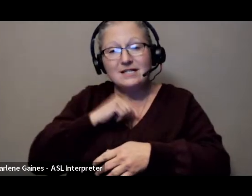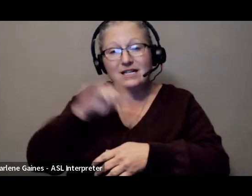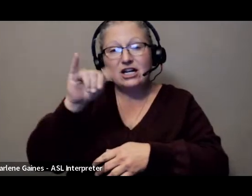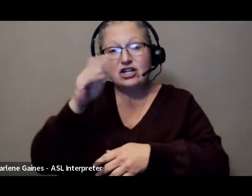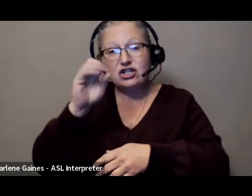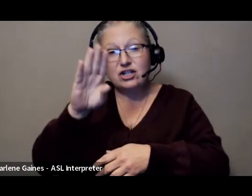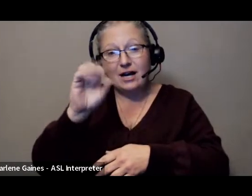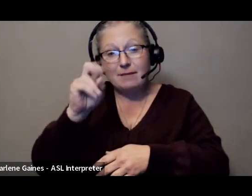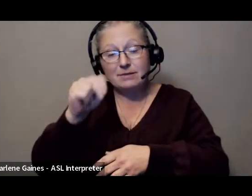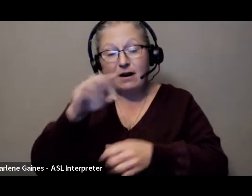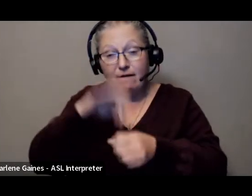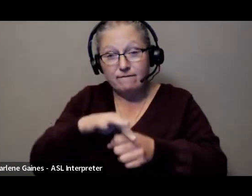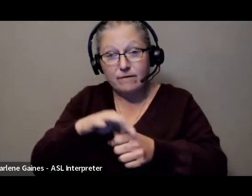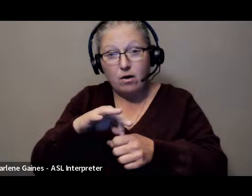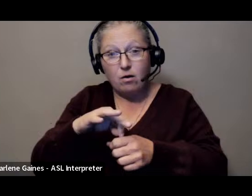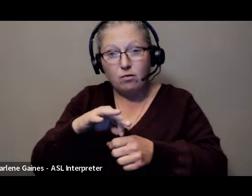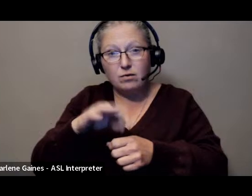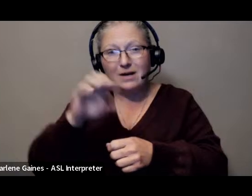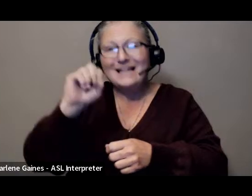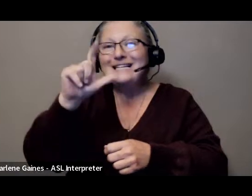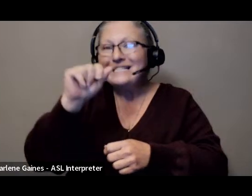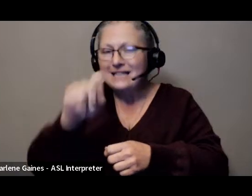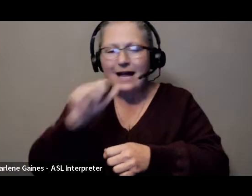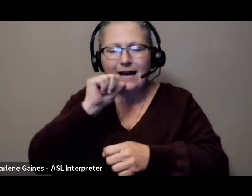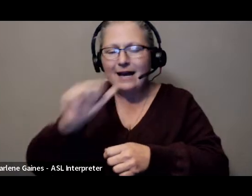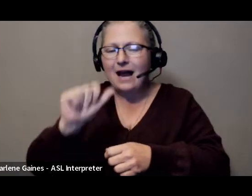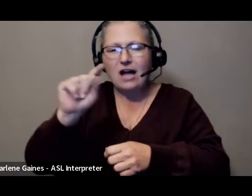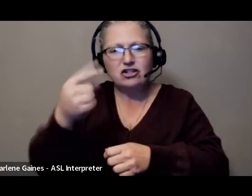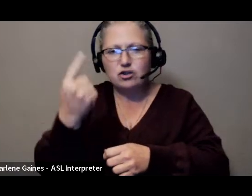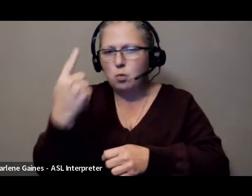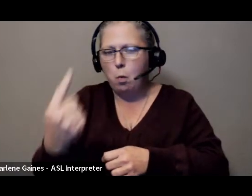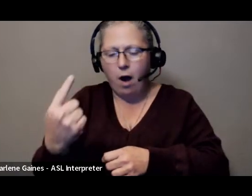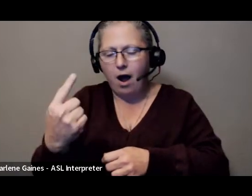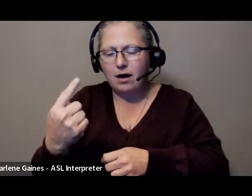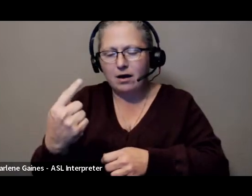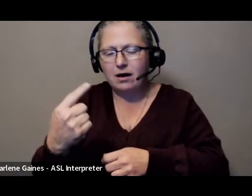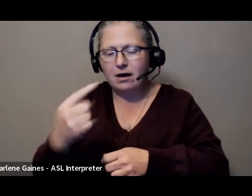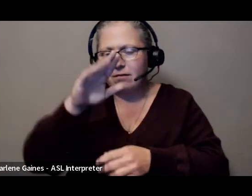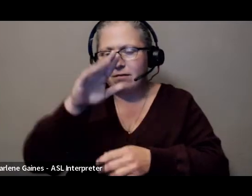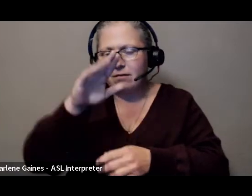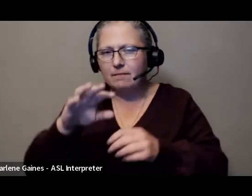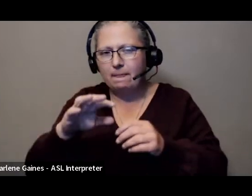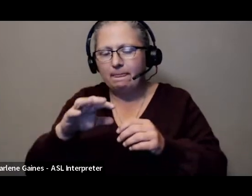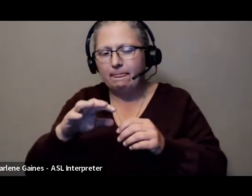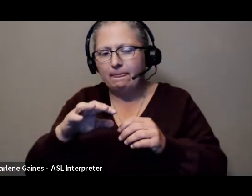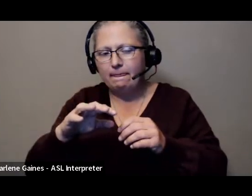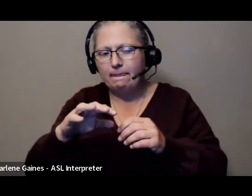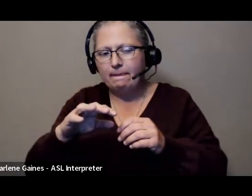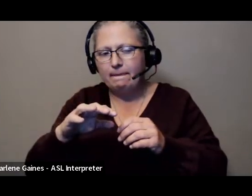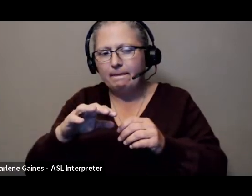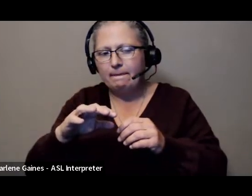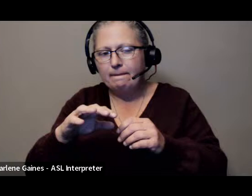Jacobson, how do you vote for it's the slate, not just one? It's the slate, yeah.